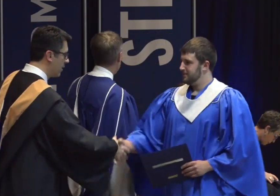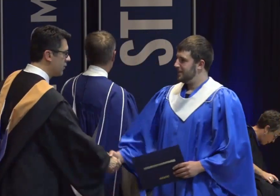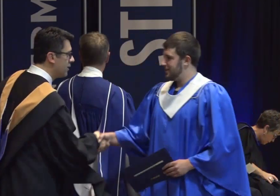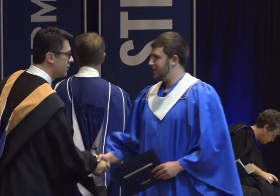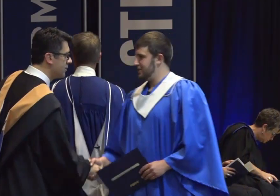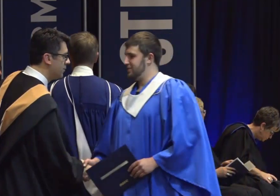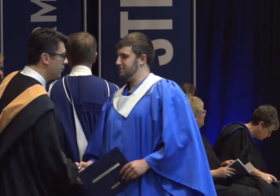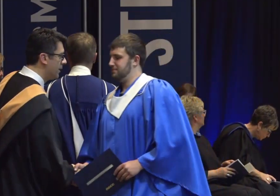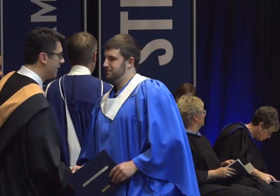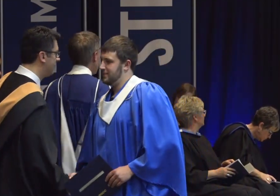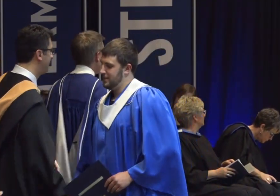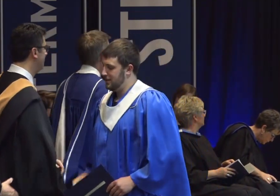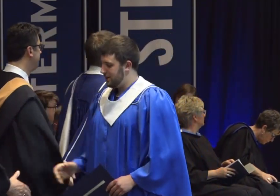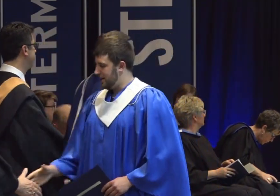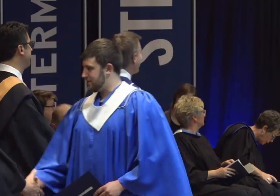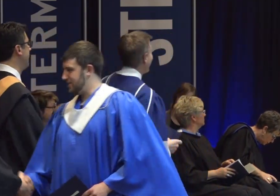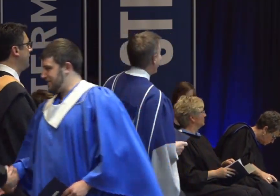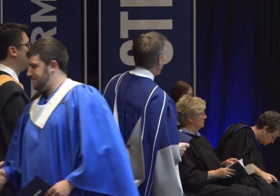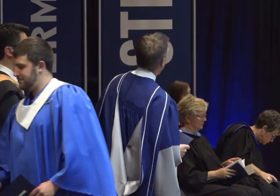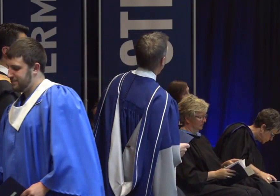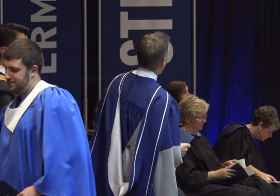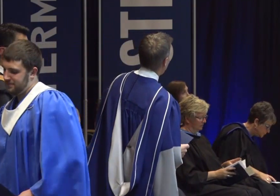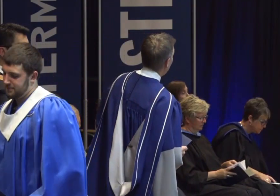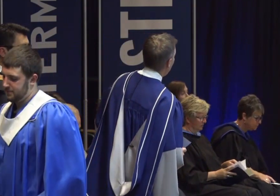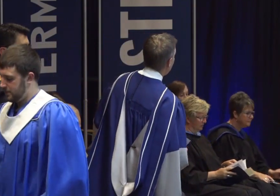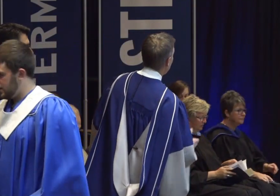Douglas Joy.